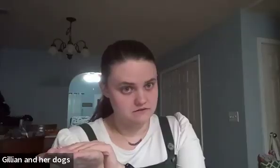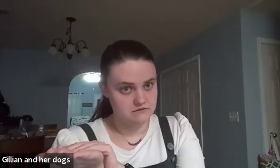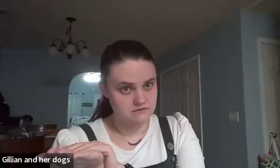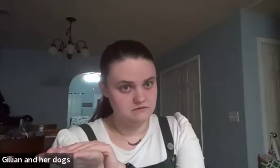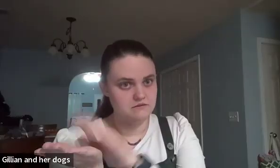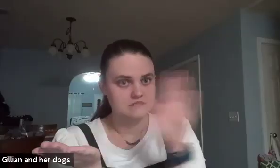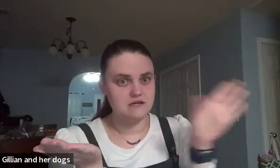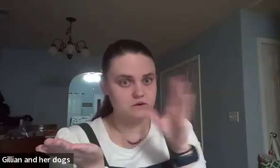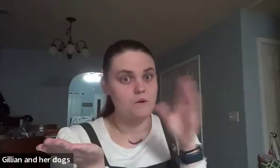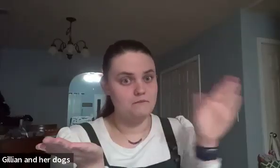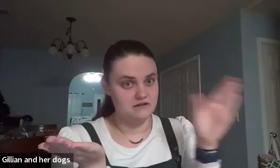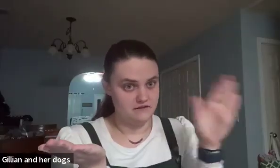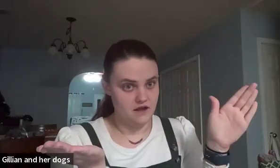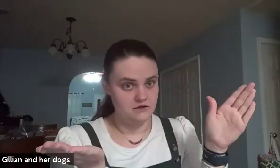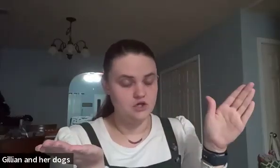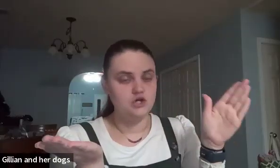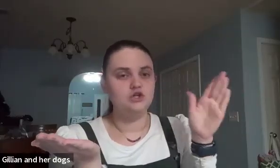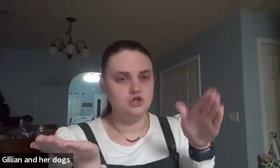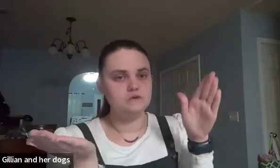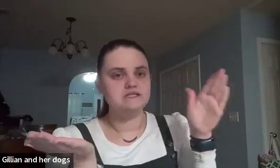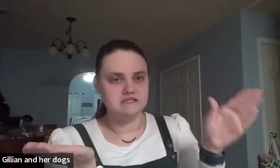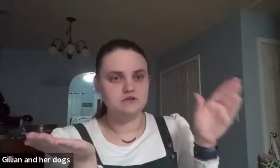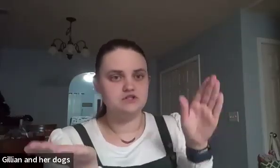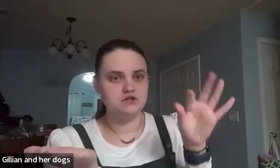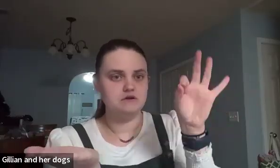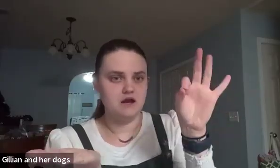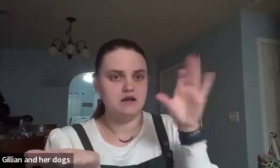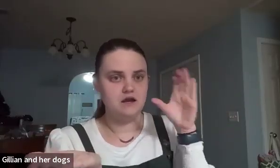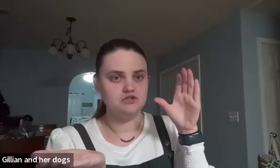999,000, let's say we're going big like that, you would still do